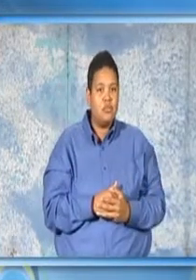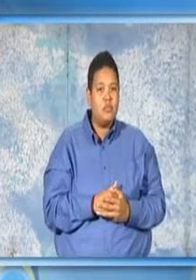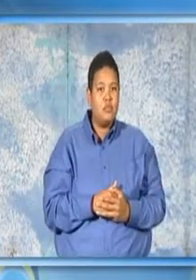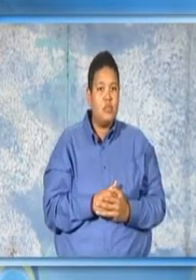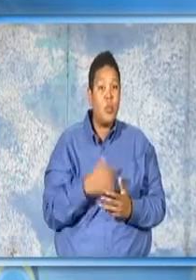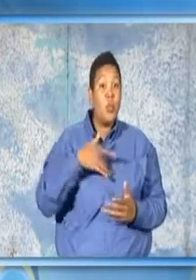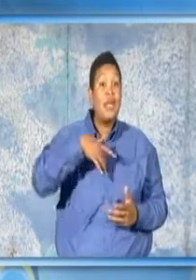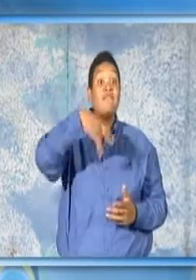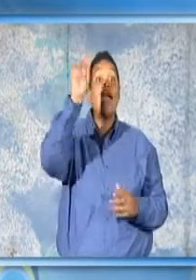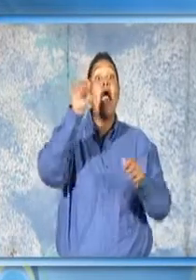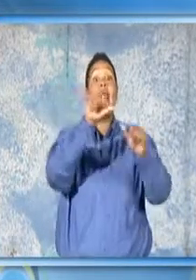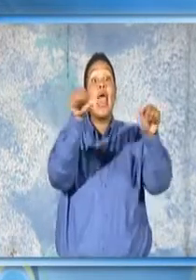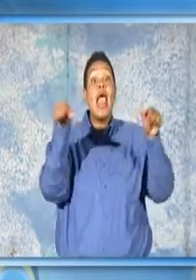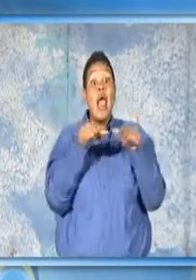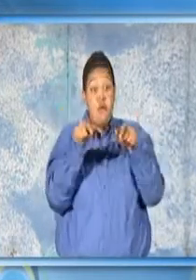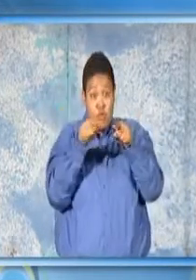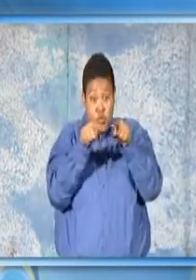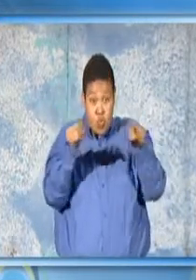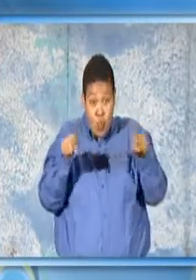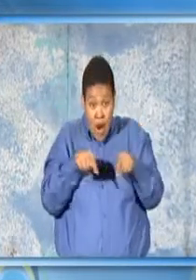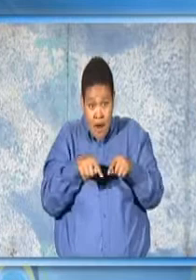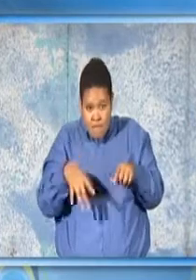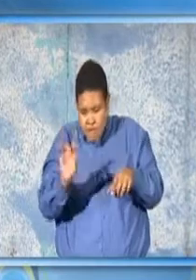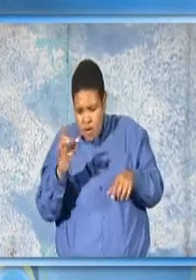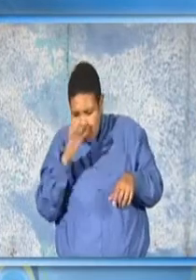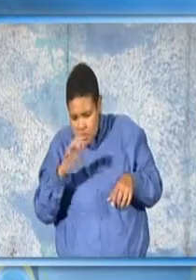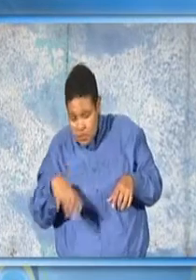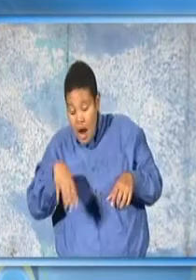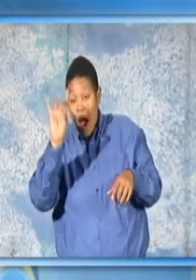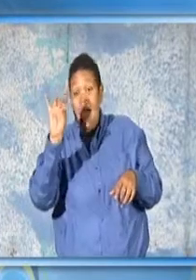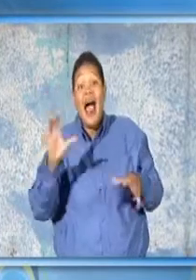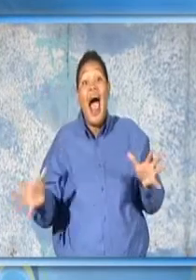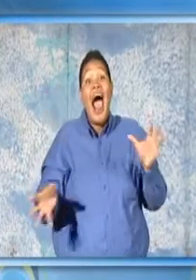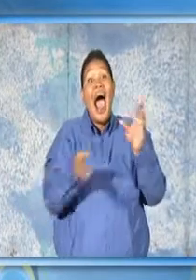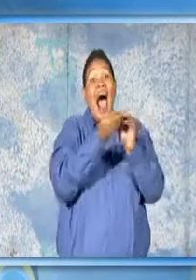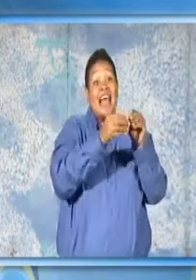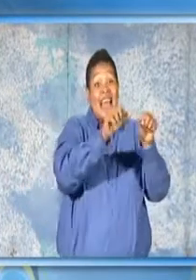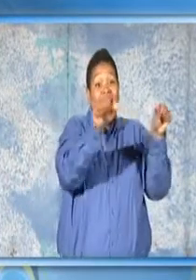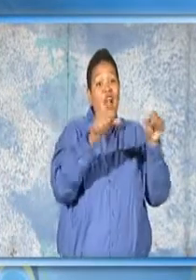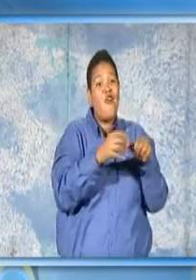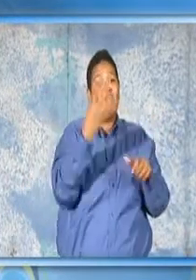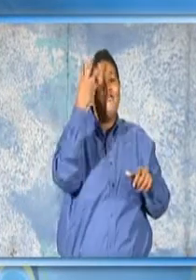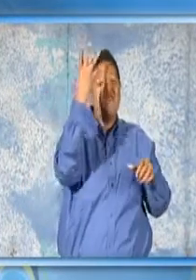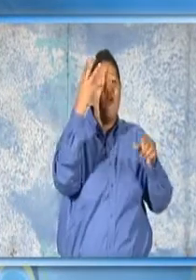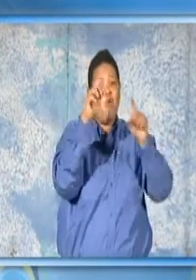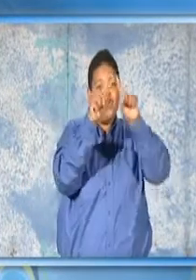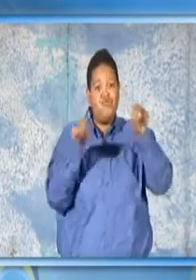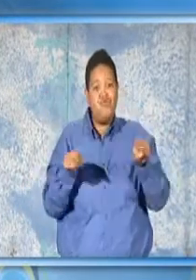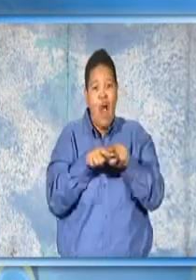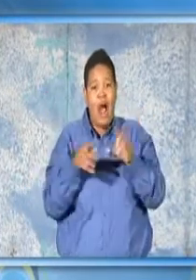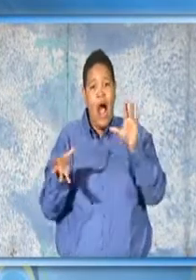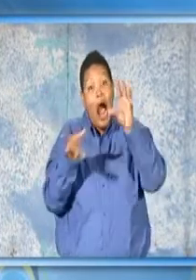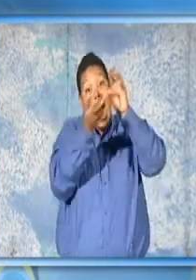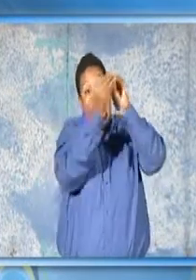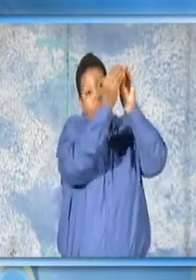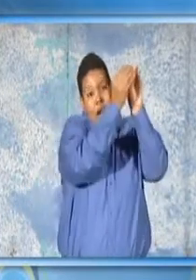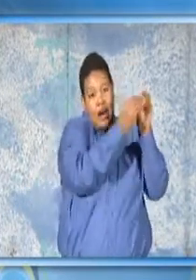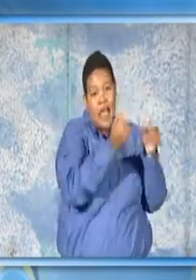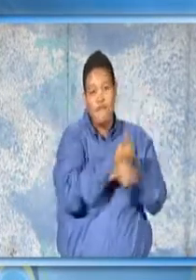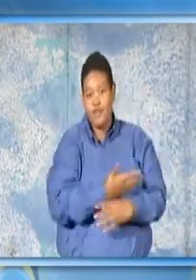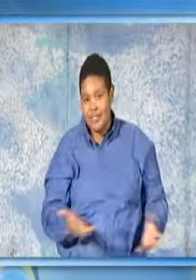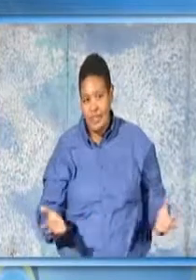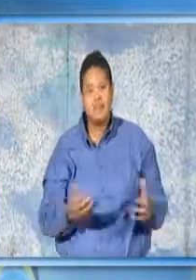We find the area of the square base and add this to the areas of the 4 triangular faces.